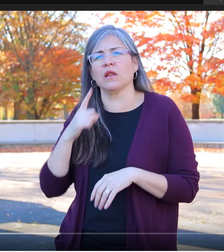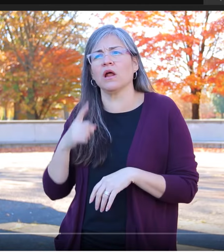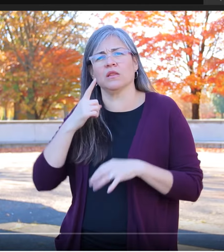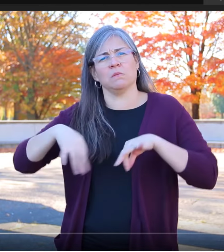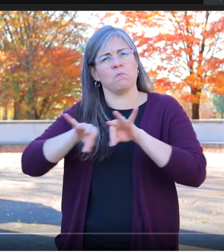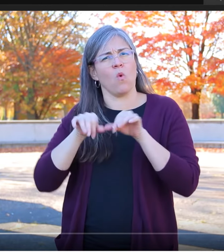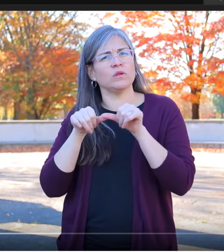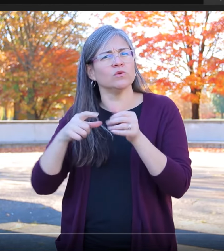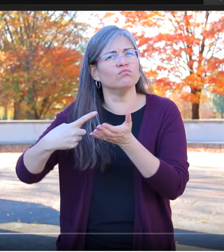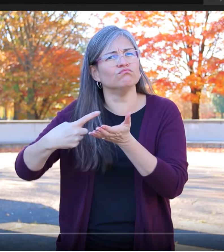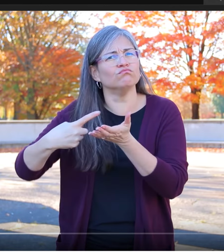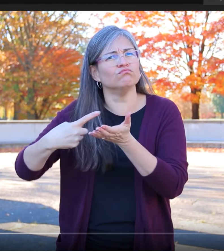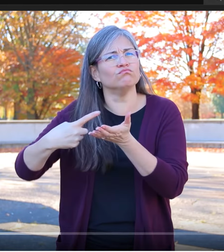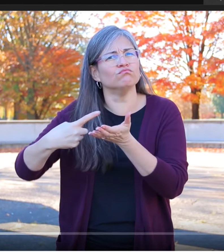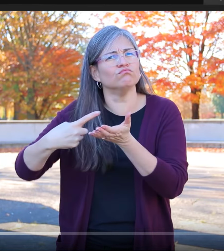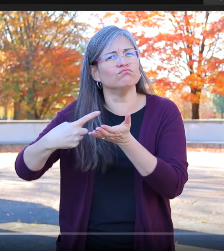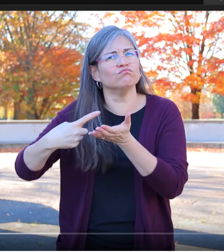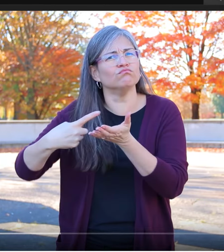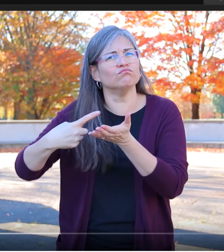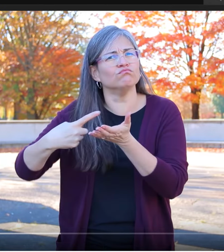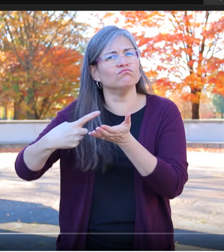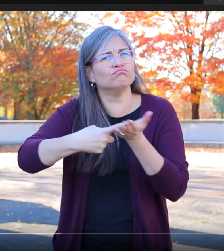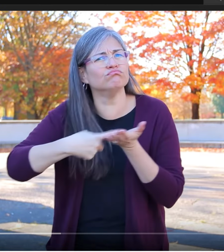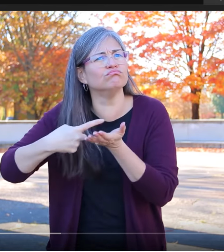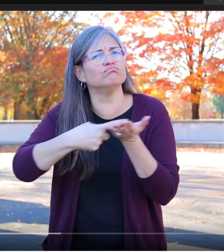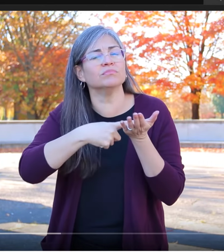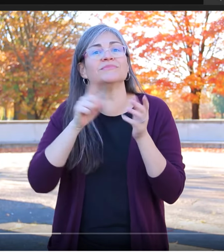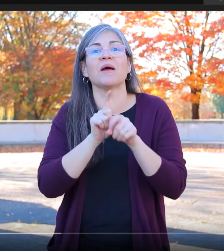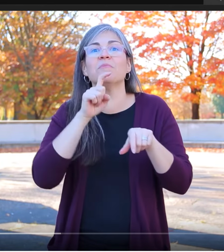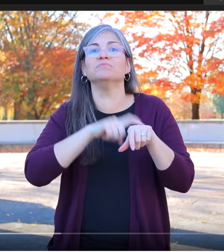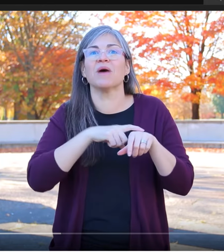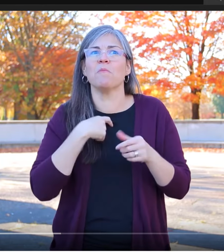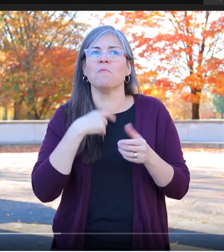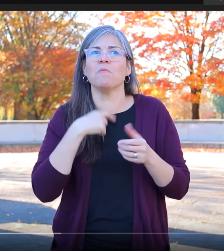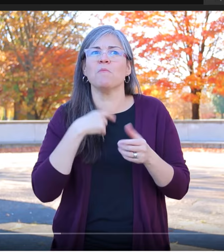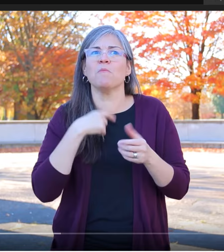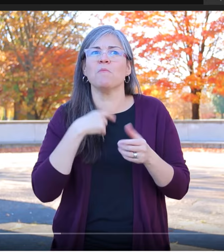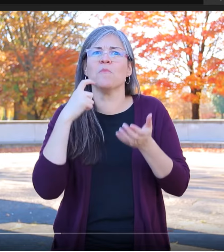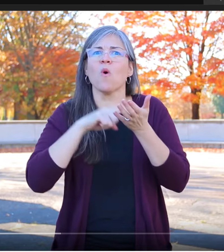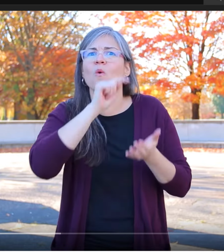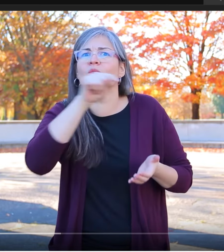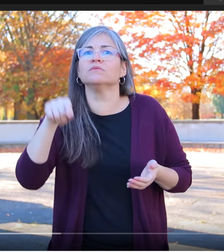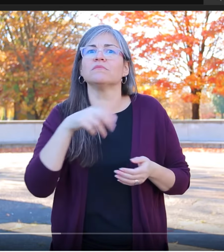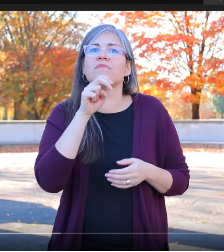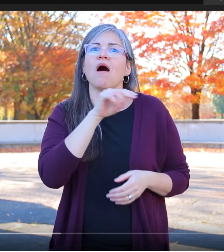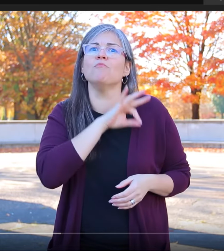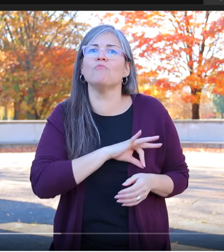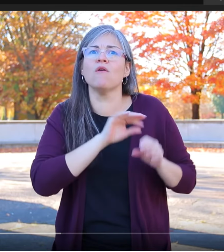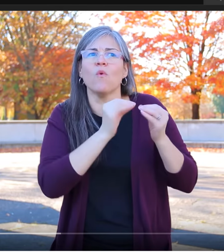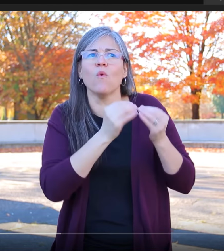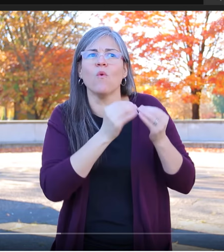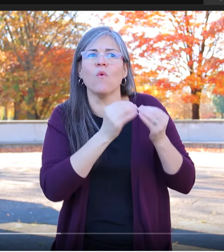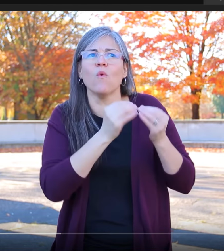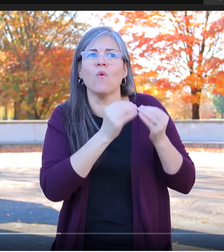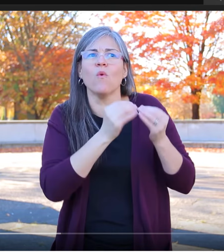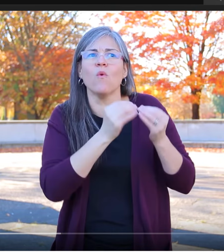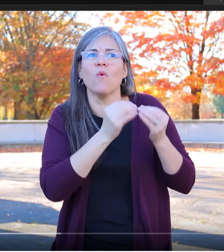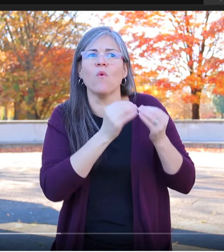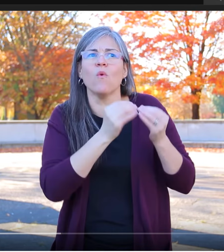employed. It's important to continue this discussion. Same time, I've noticed out there, non-profit,